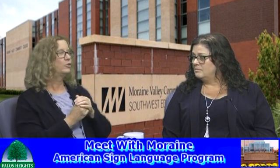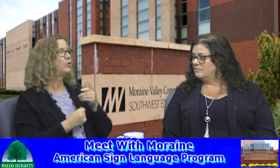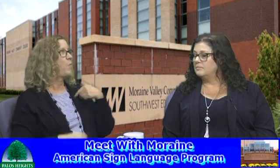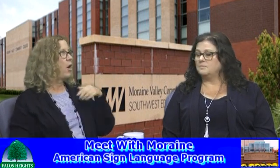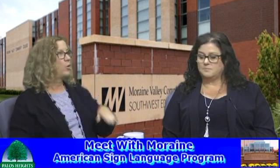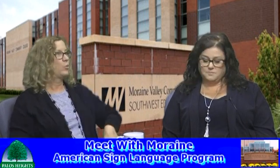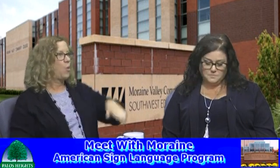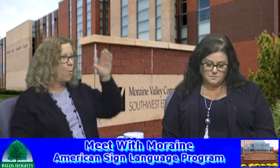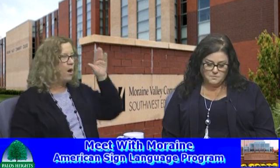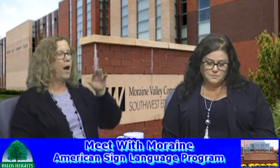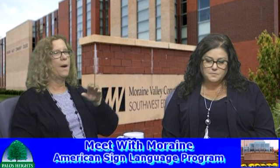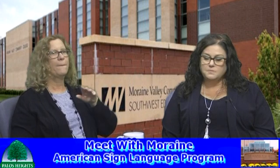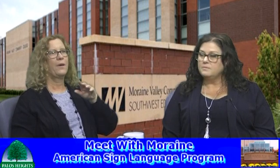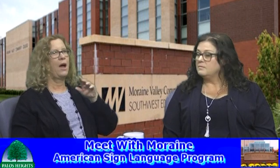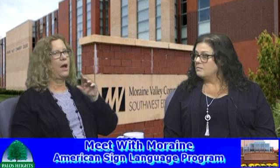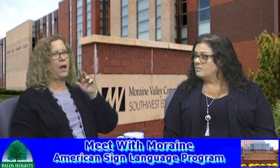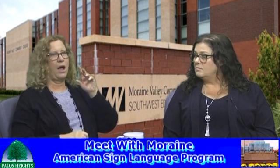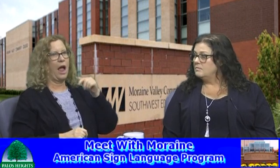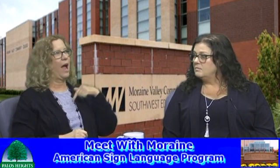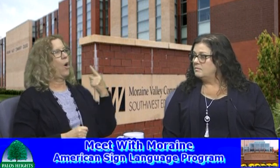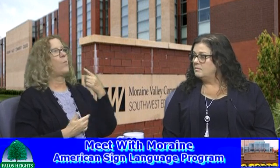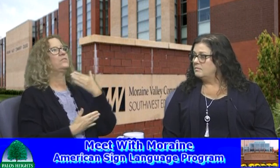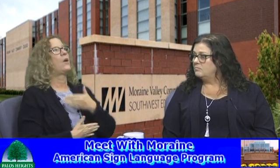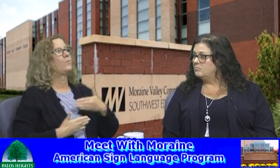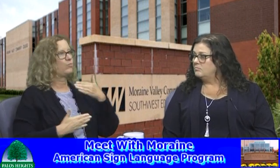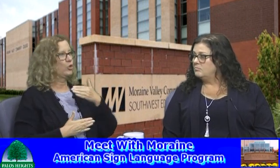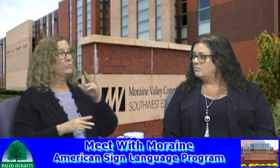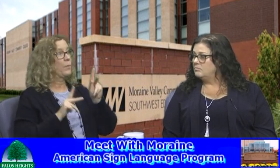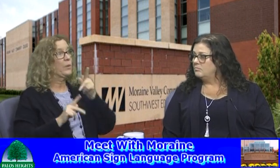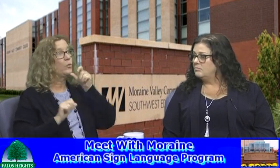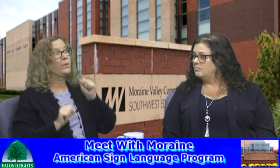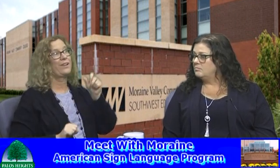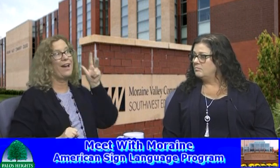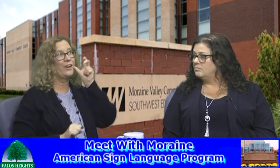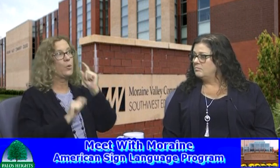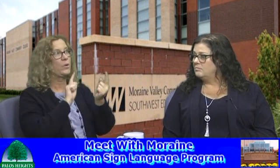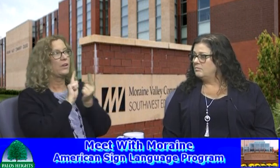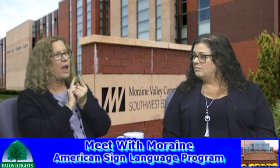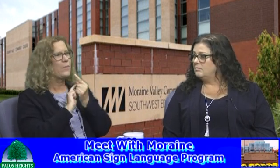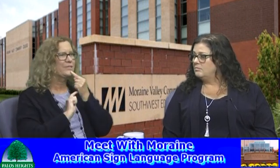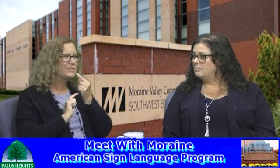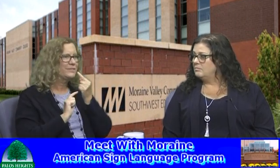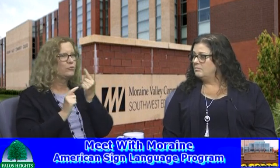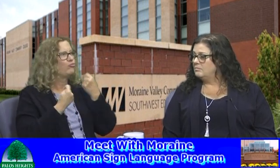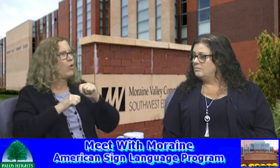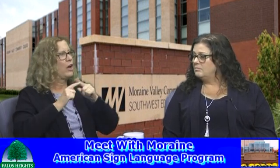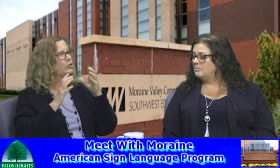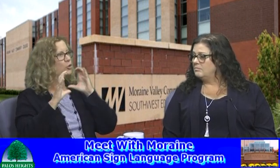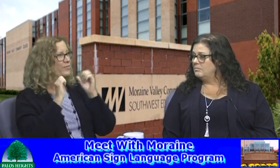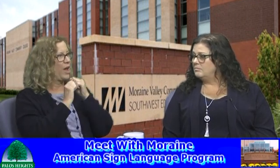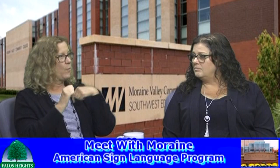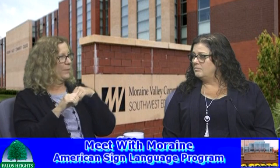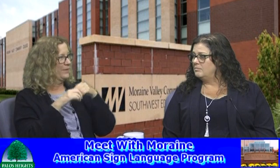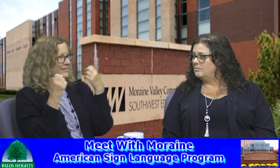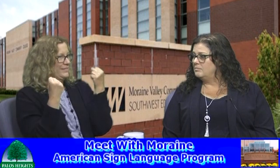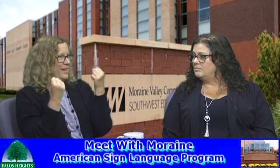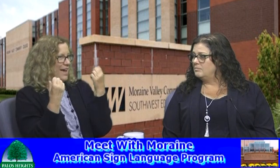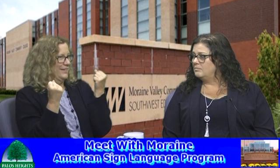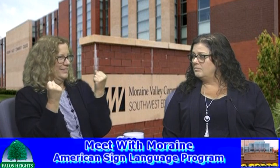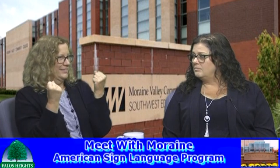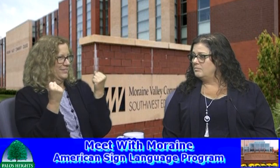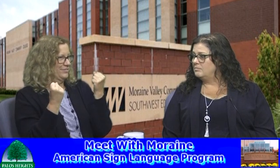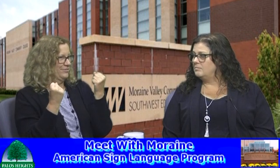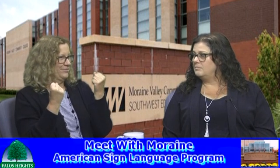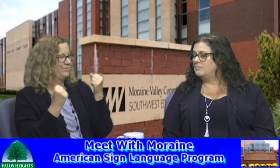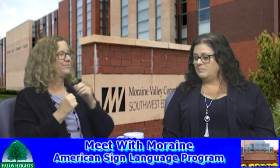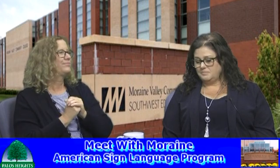language. It's part of deaf culture. For me, growing up, I always appreciated when anyone who was not deaf was able to try